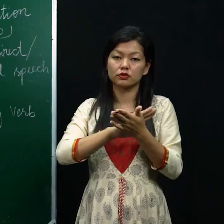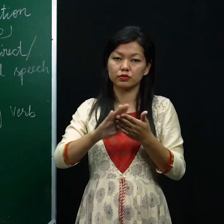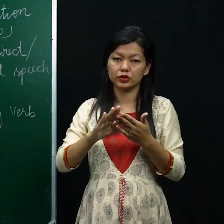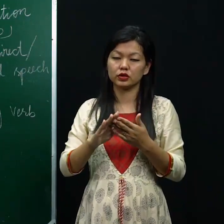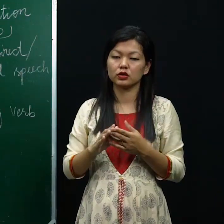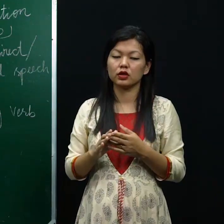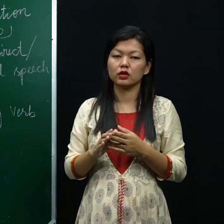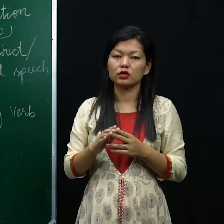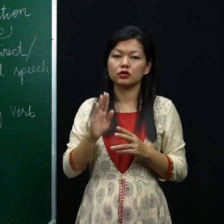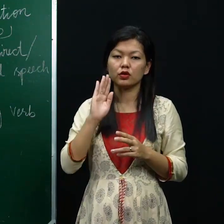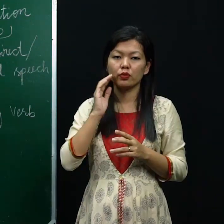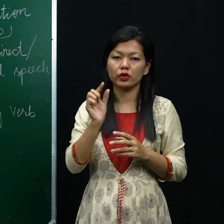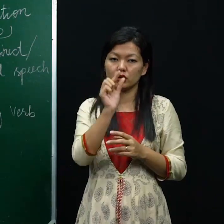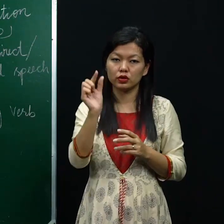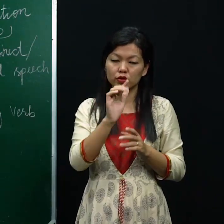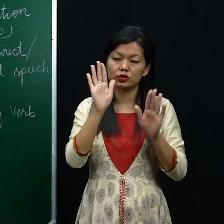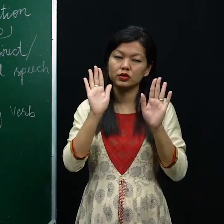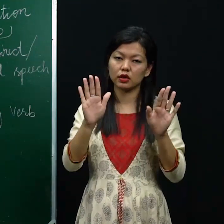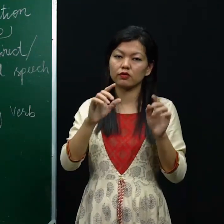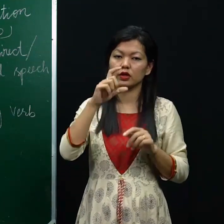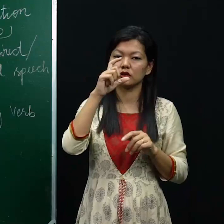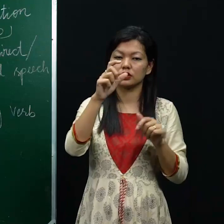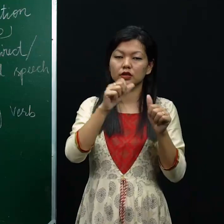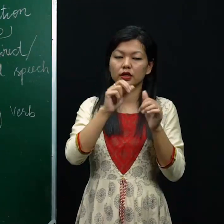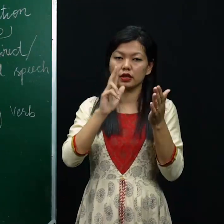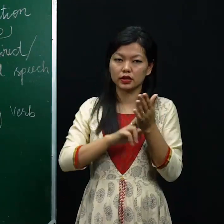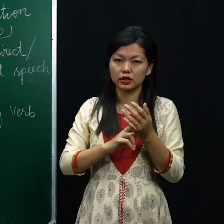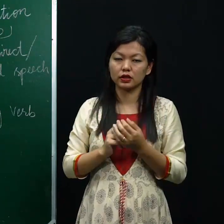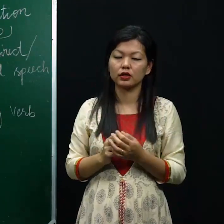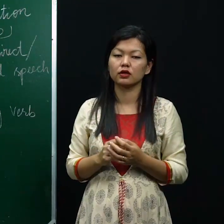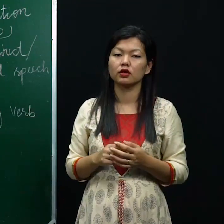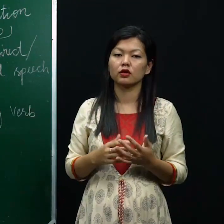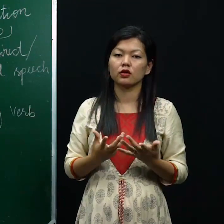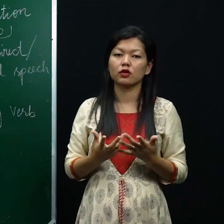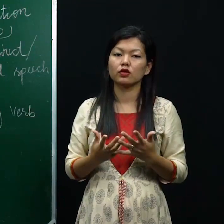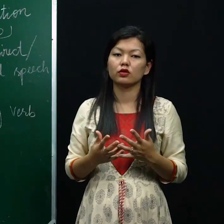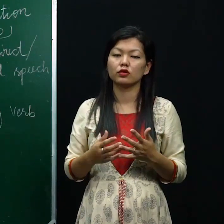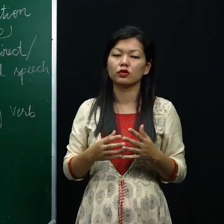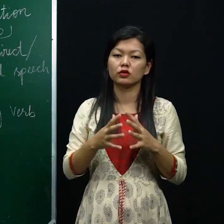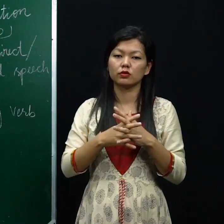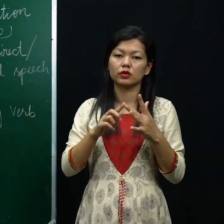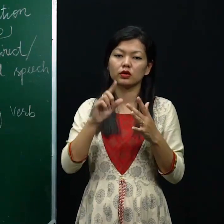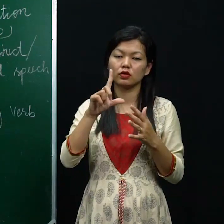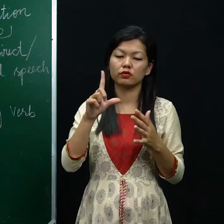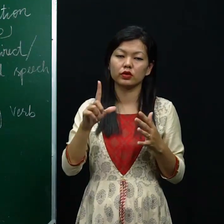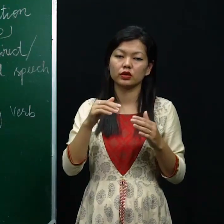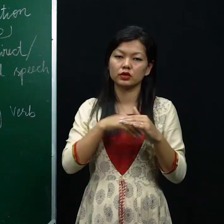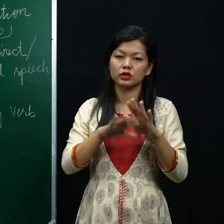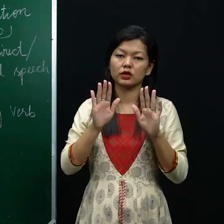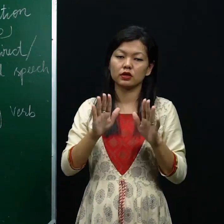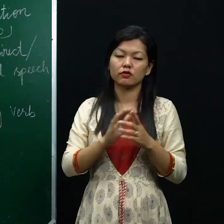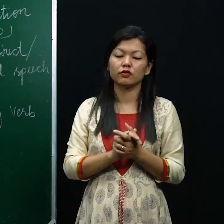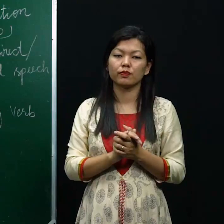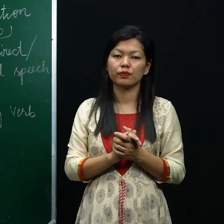the verbs to be action words only, but we also have verbs called the auxiliary verbs and the model verbs. And in this model, it's very,